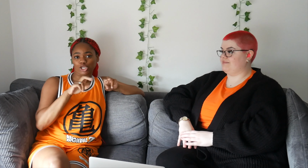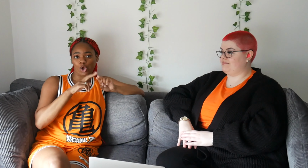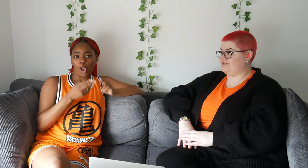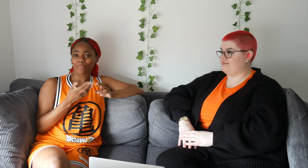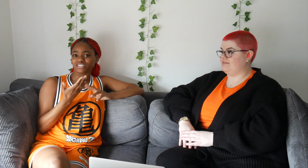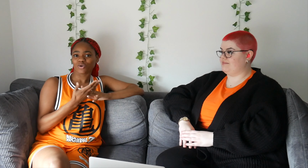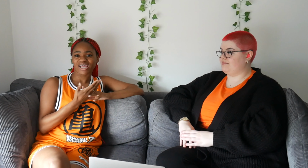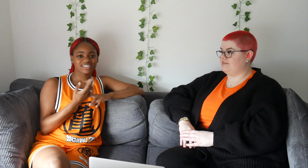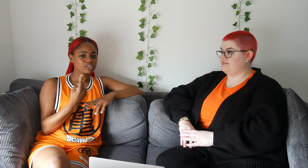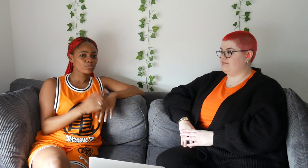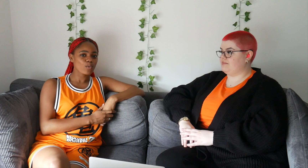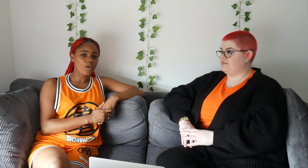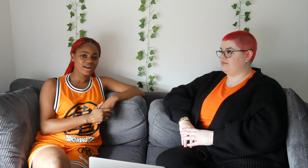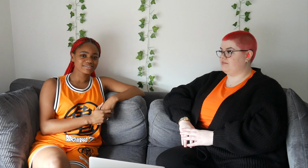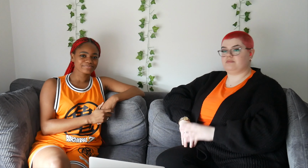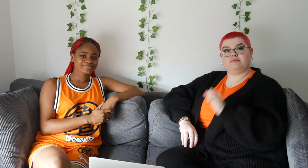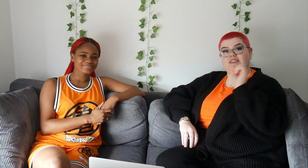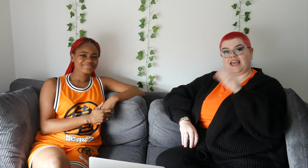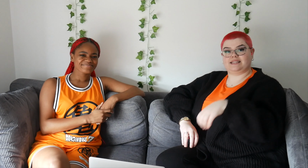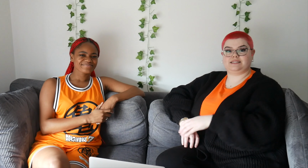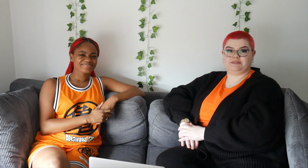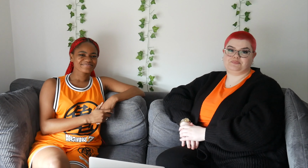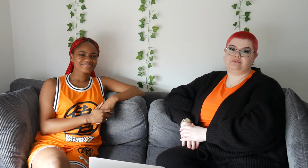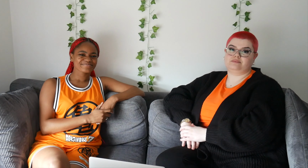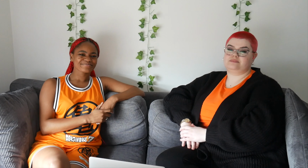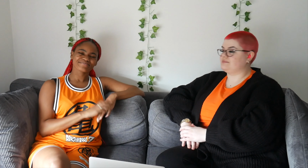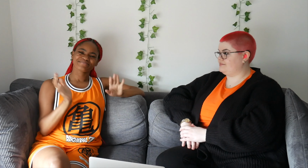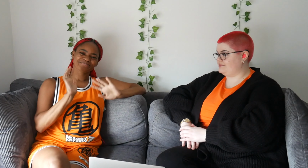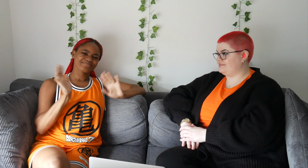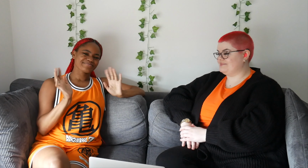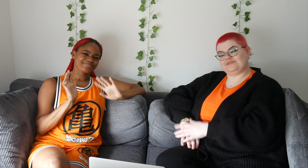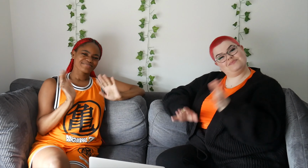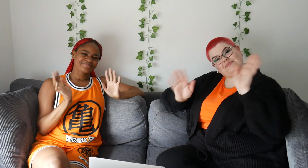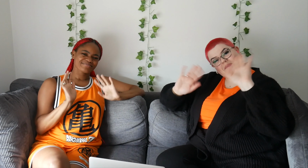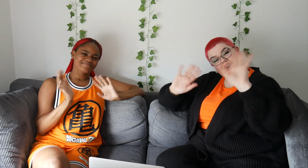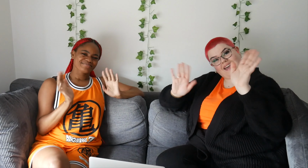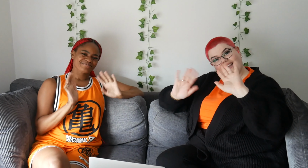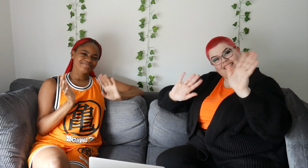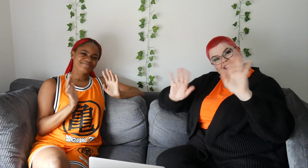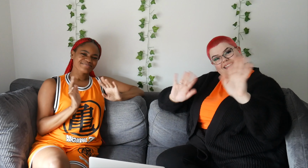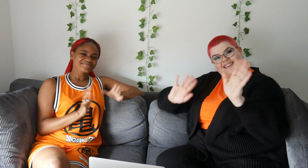your home into an accessible one. Yes. Bye. Bye.